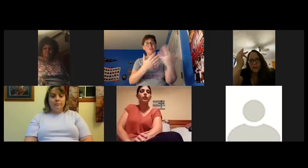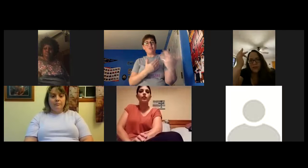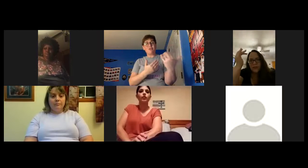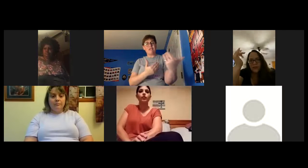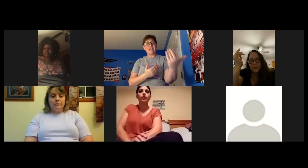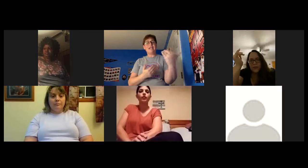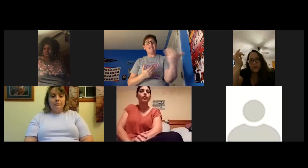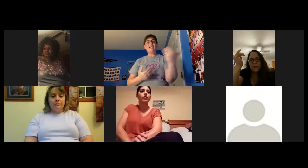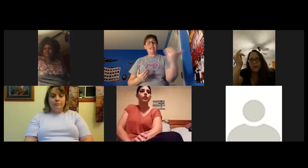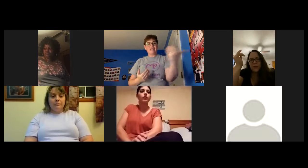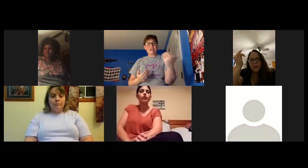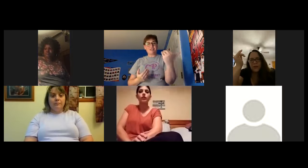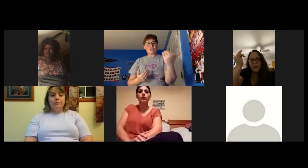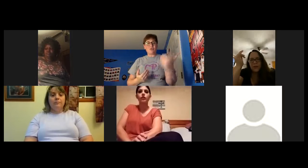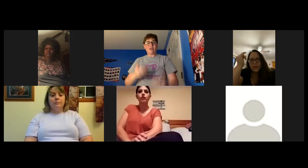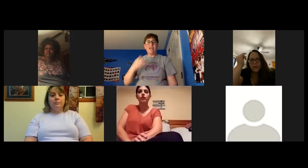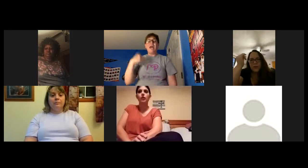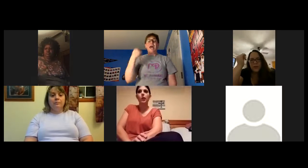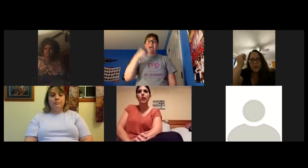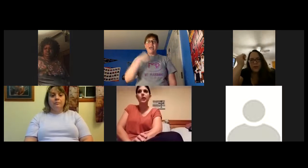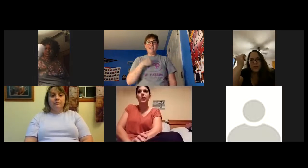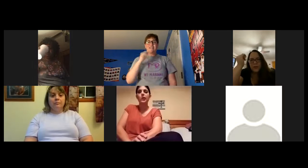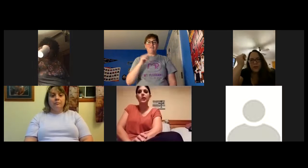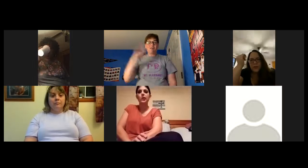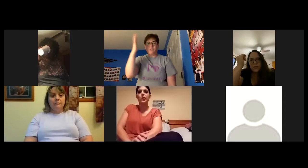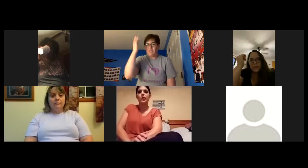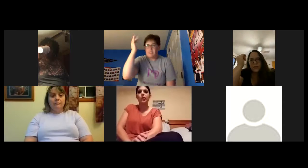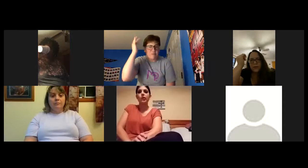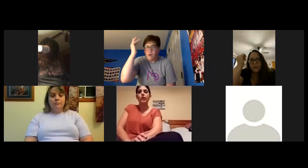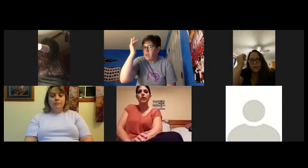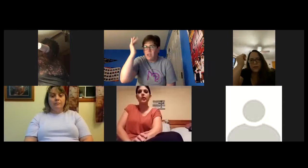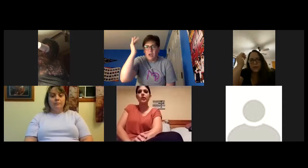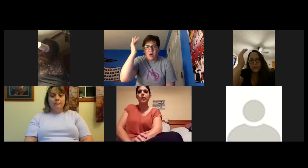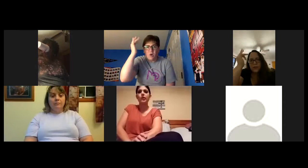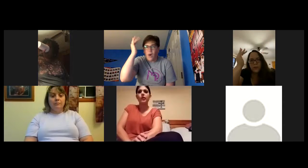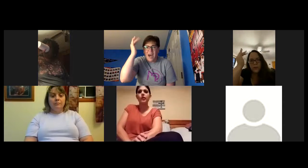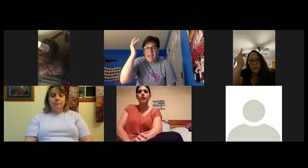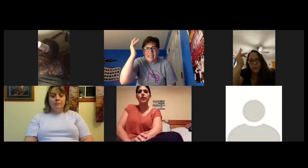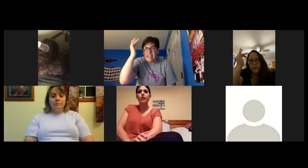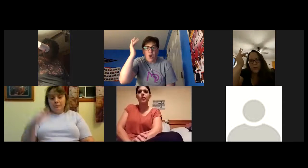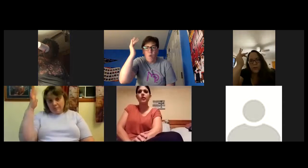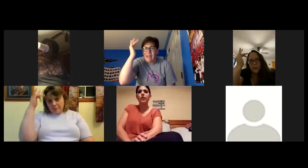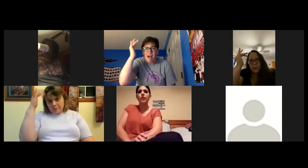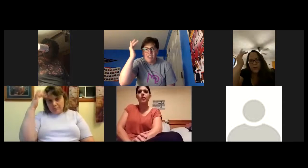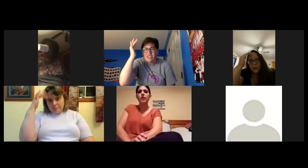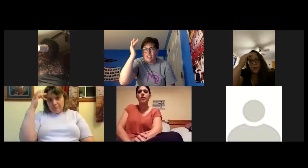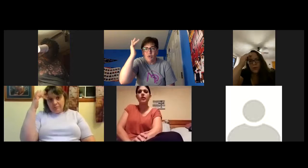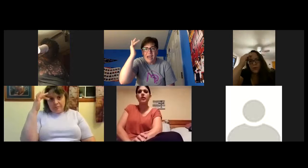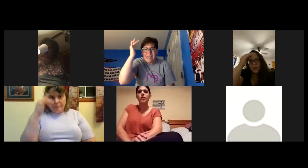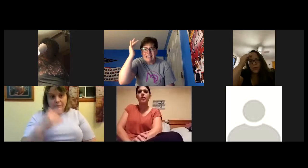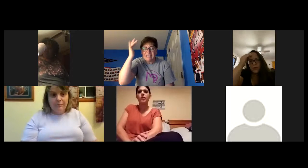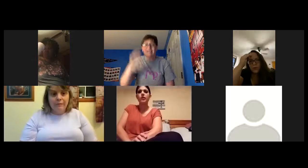other person who's signing is telling the story, and the deaf person will sit there and be going, why? Like, oh my gosh,